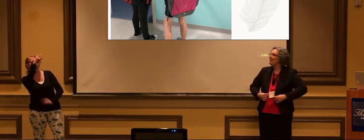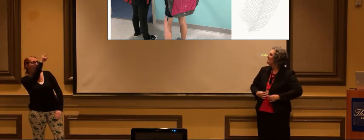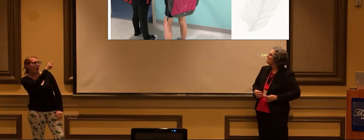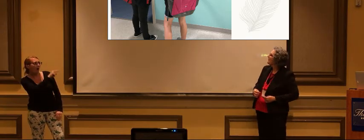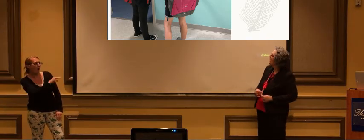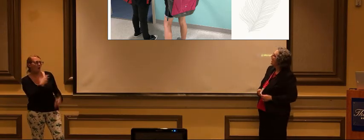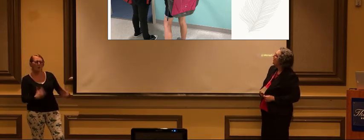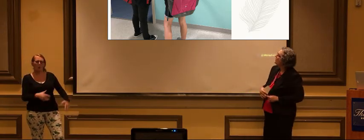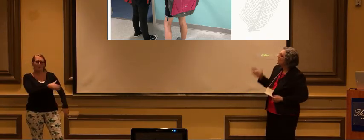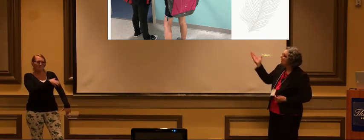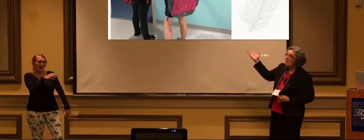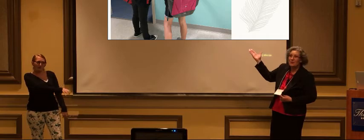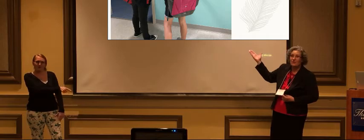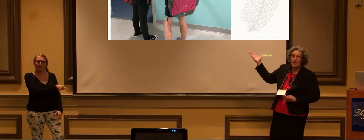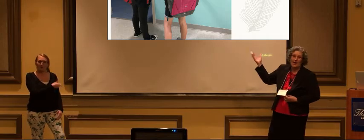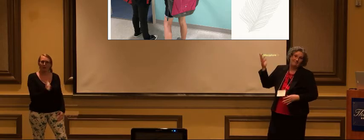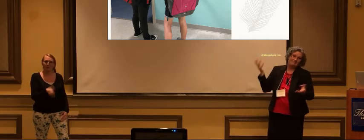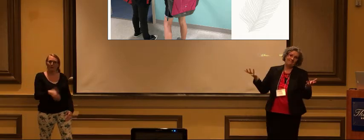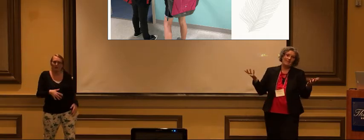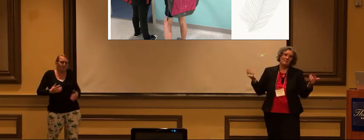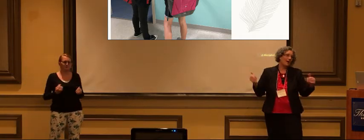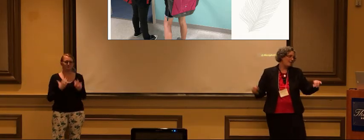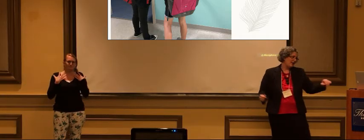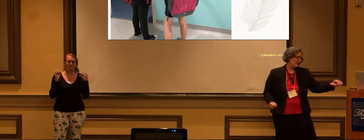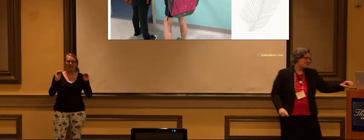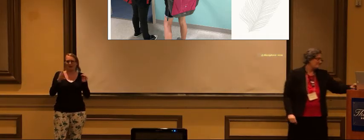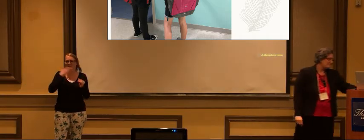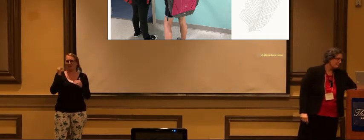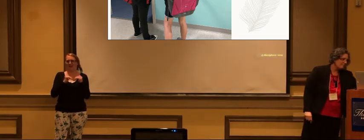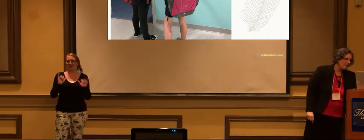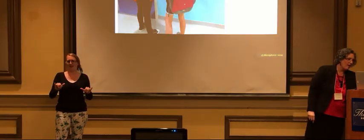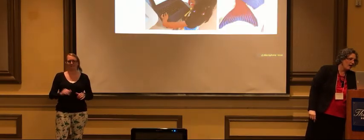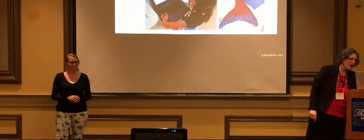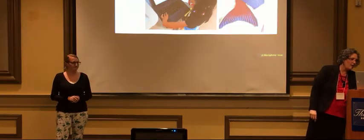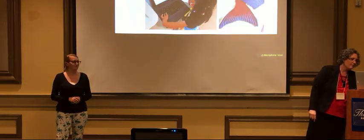is that? There's nothing better than that, in my opinion.